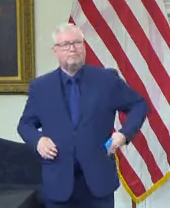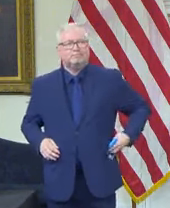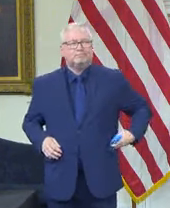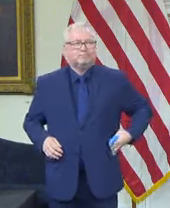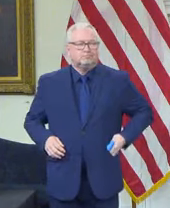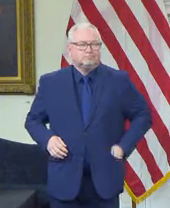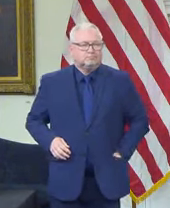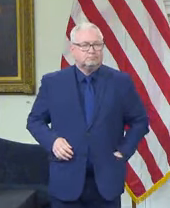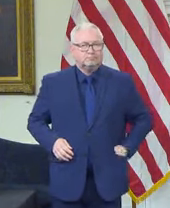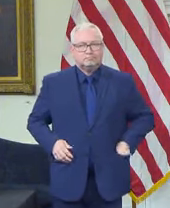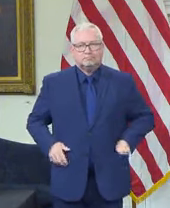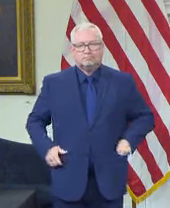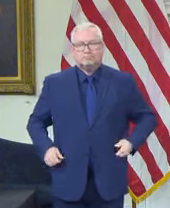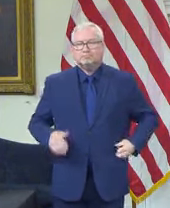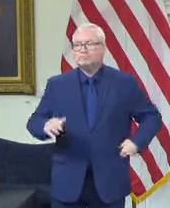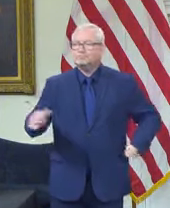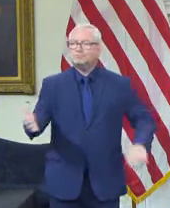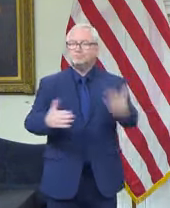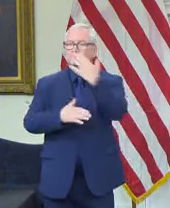Good afternoon.